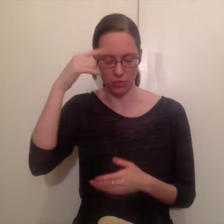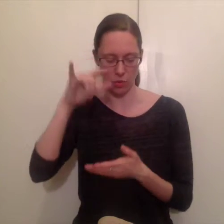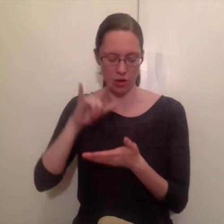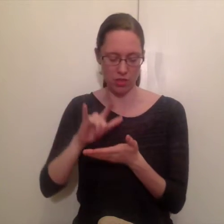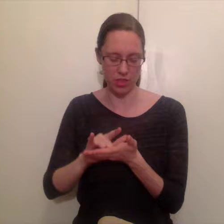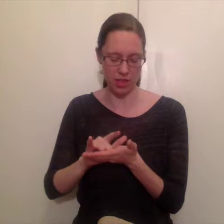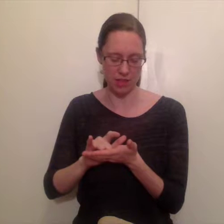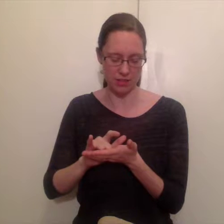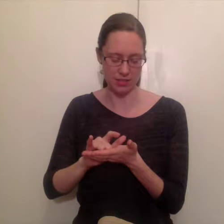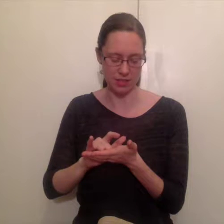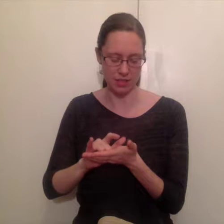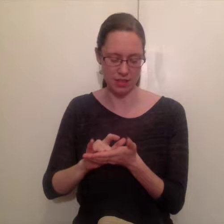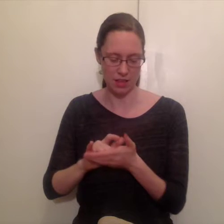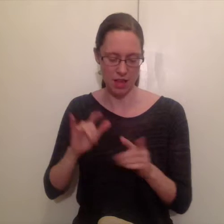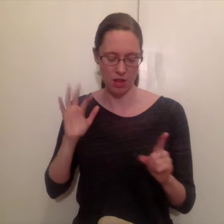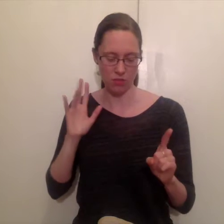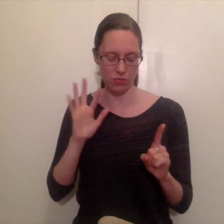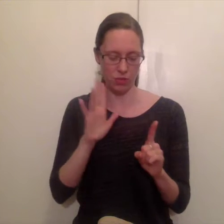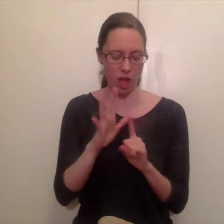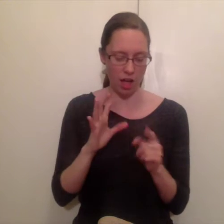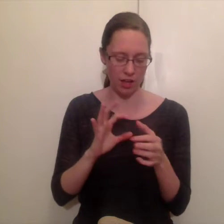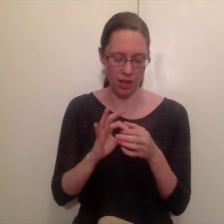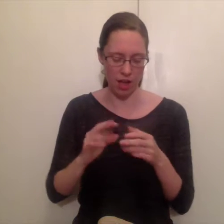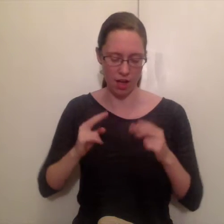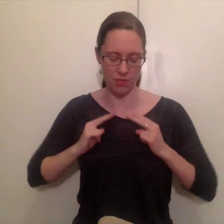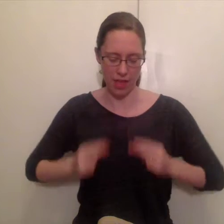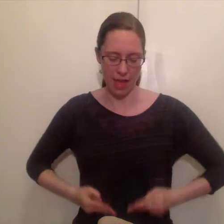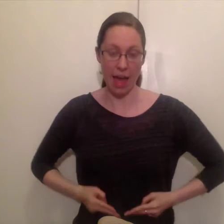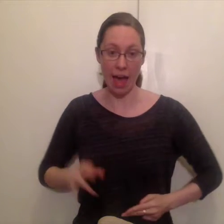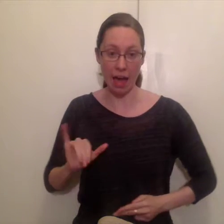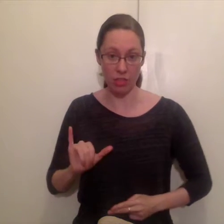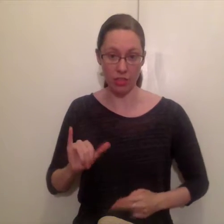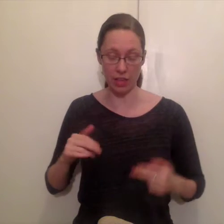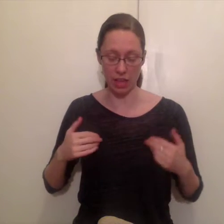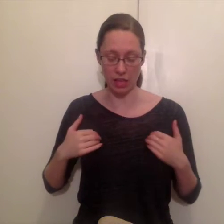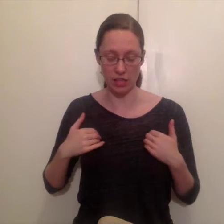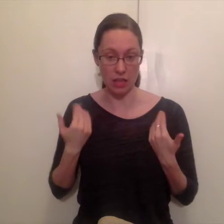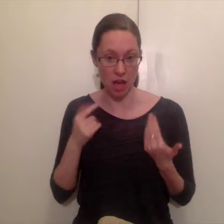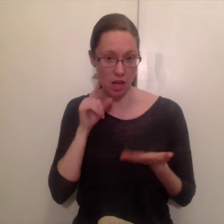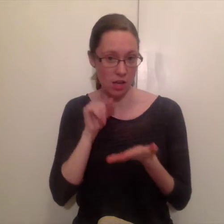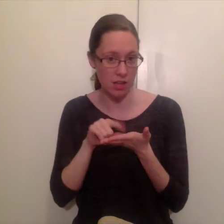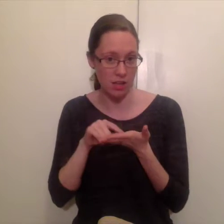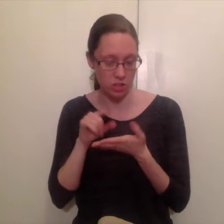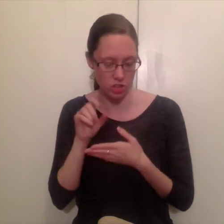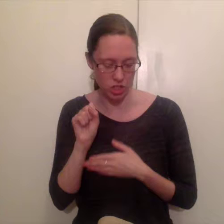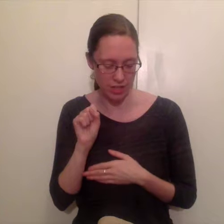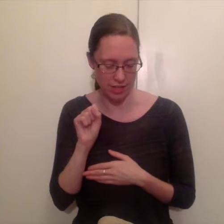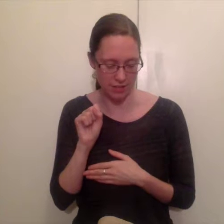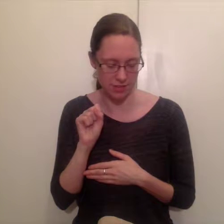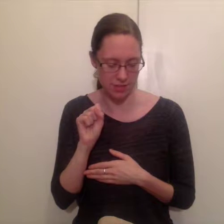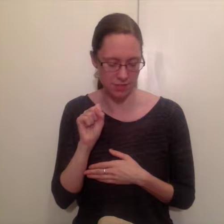for this flock of healthy young chickens?"